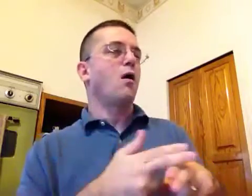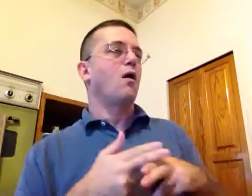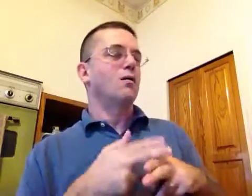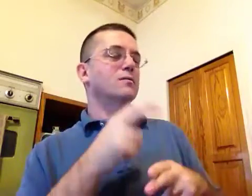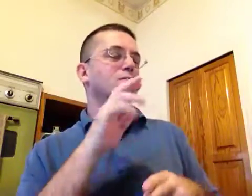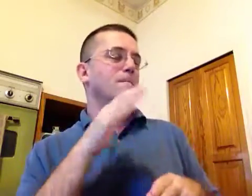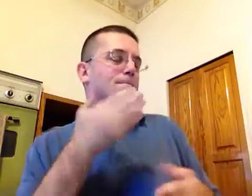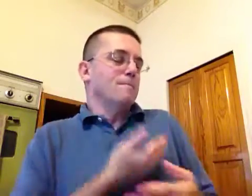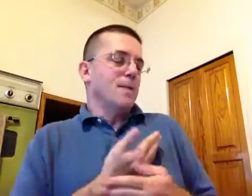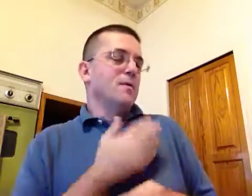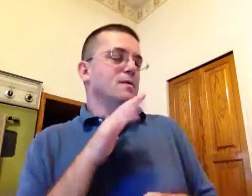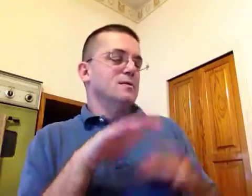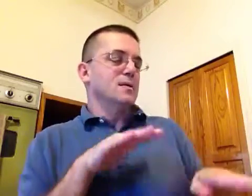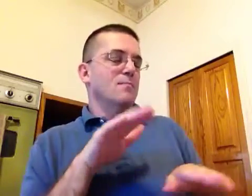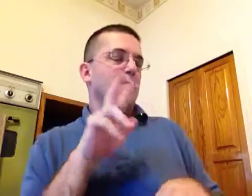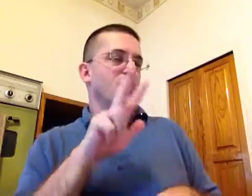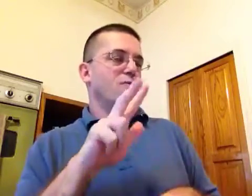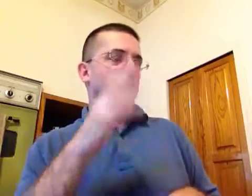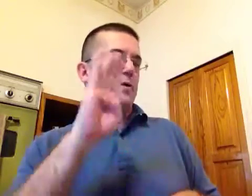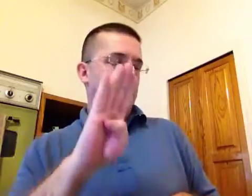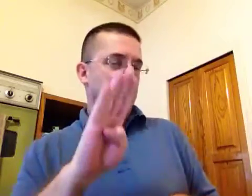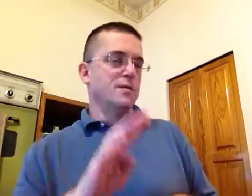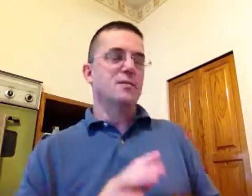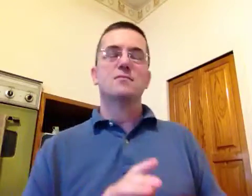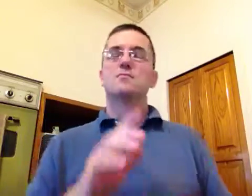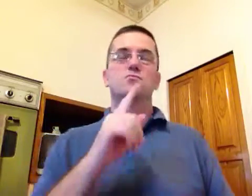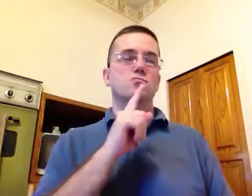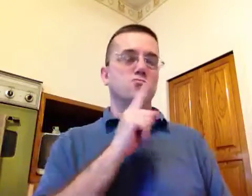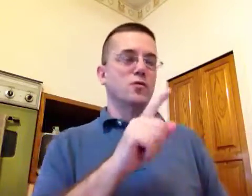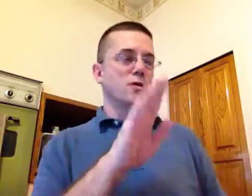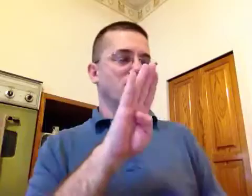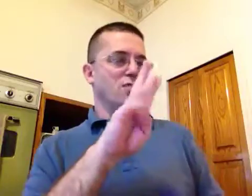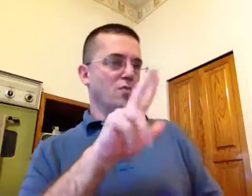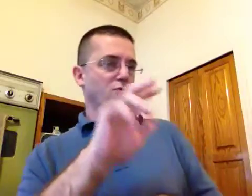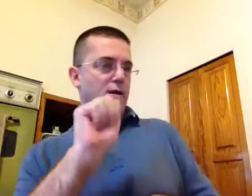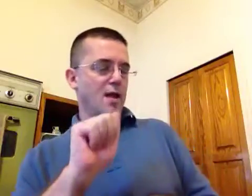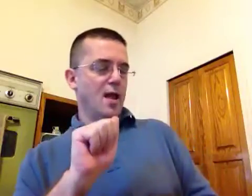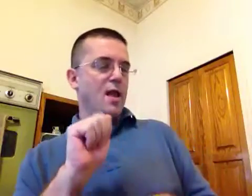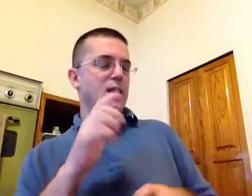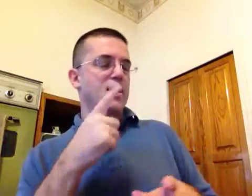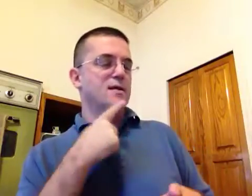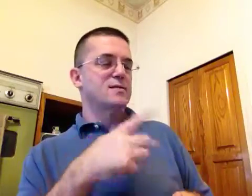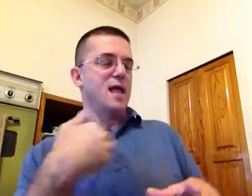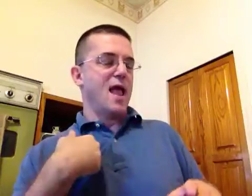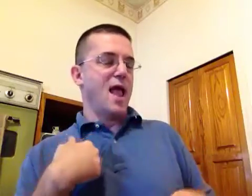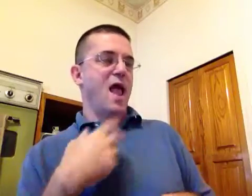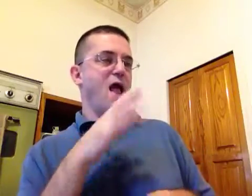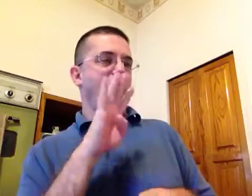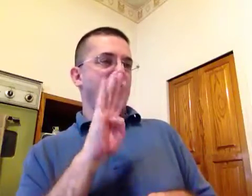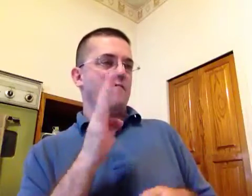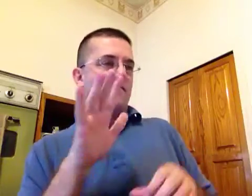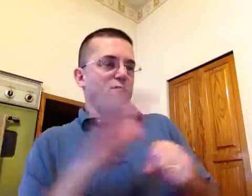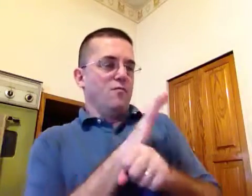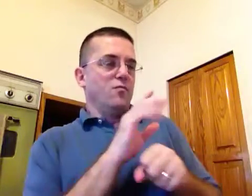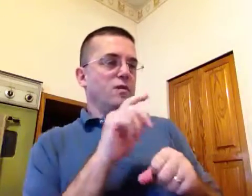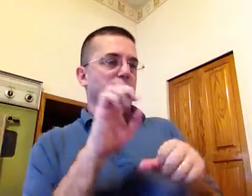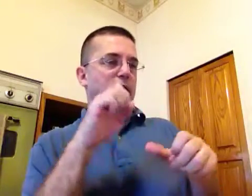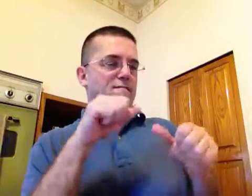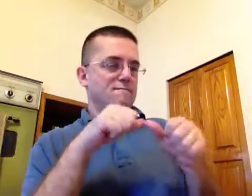exception of you being underwater on the house, you're solid into 3B. 3A is have the emergency fund fully funded. B is we start buying some things and